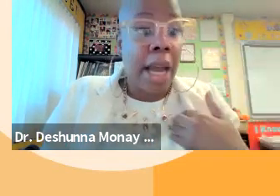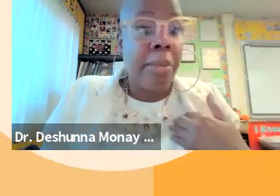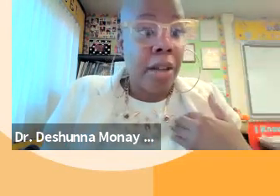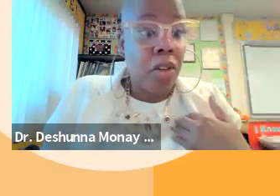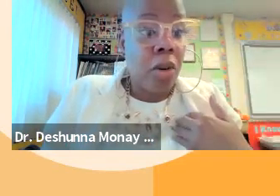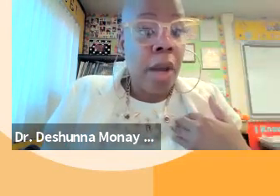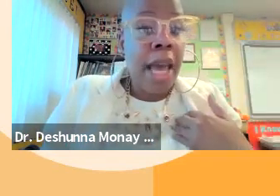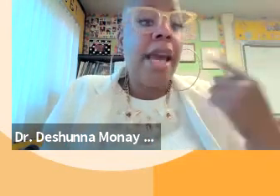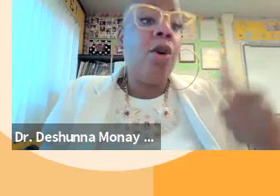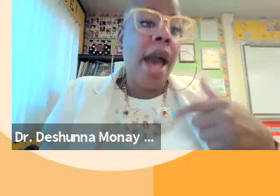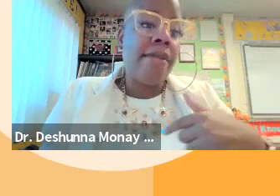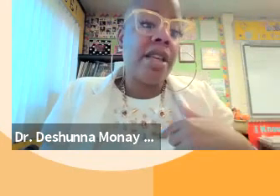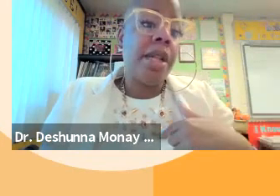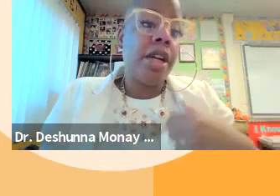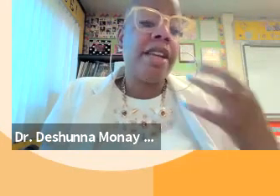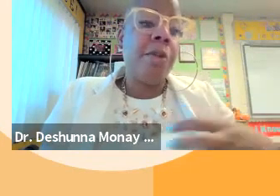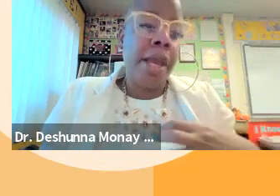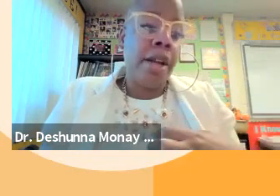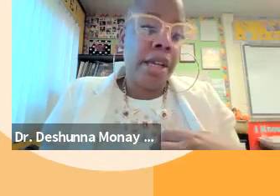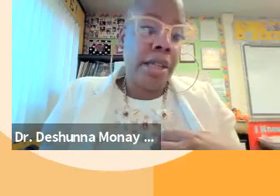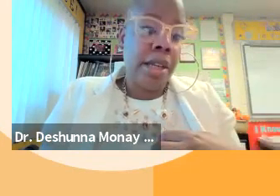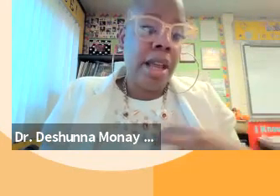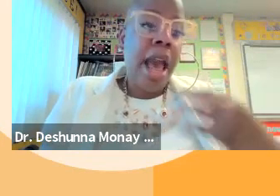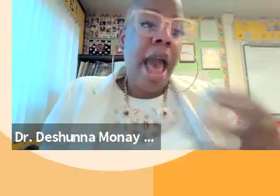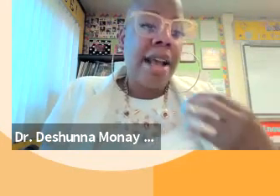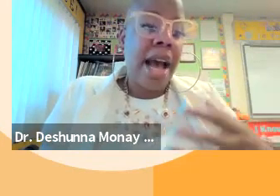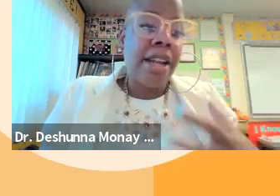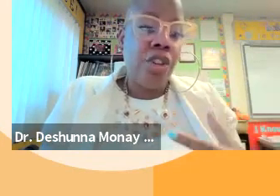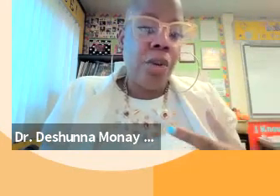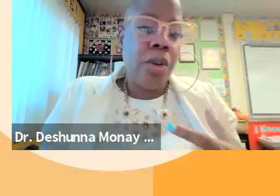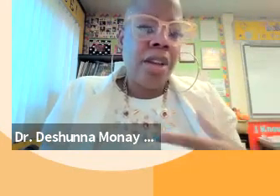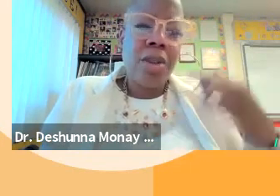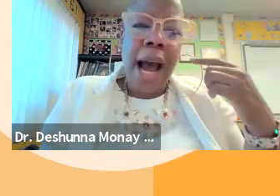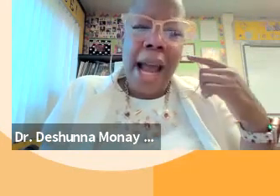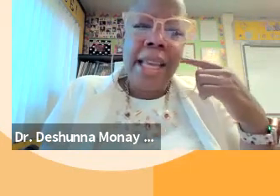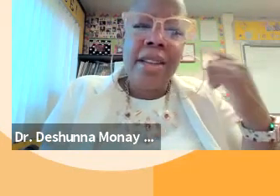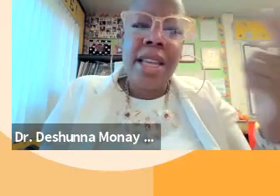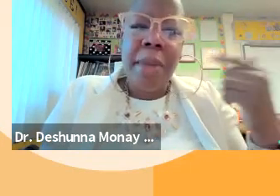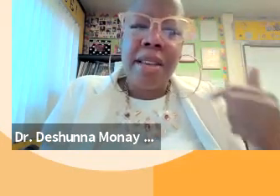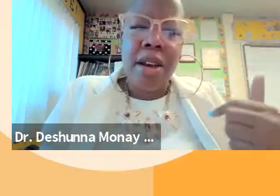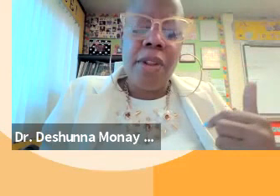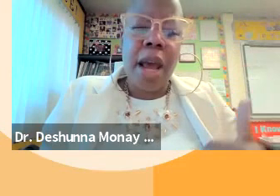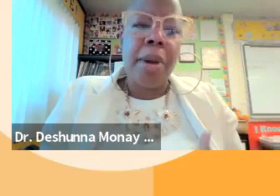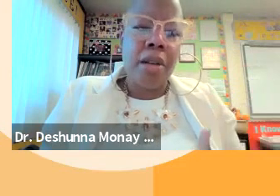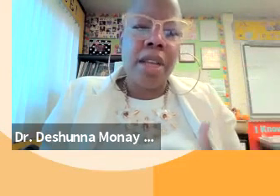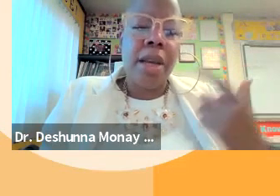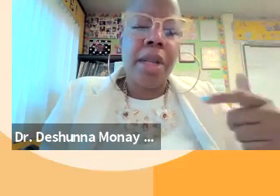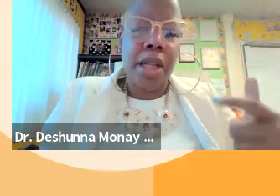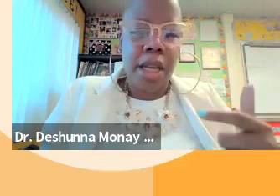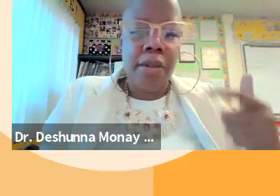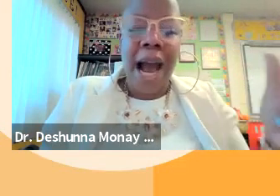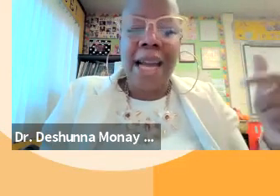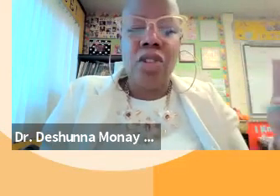who look like me too, and who have similar experiences as I do, so that I can see myself in that person